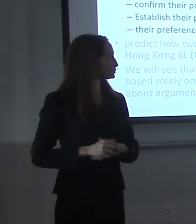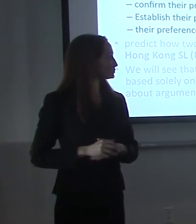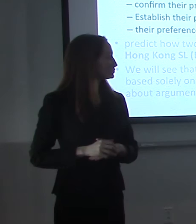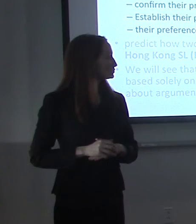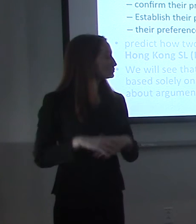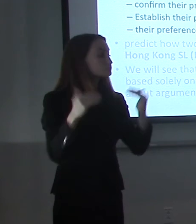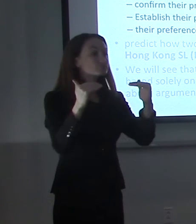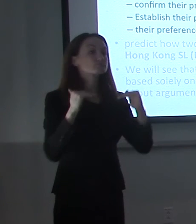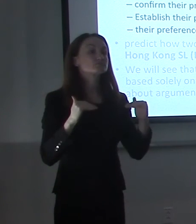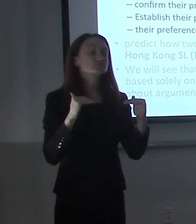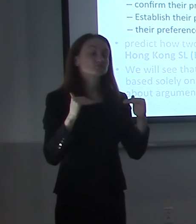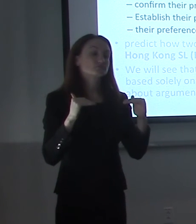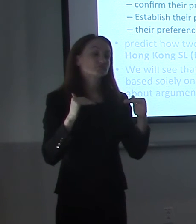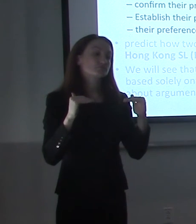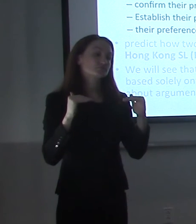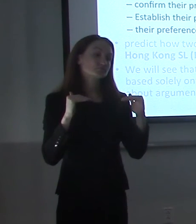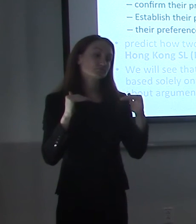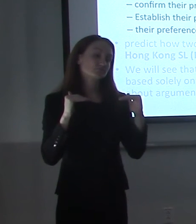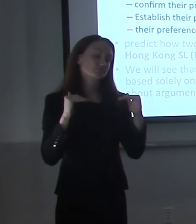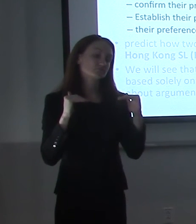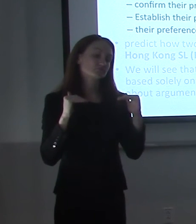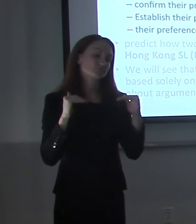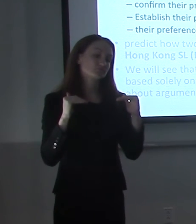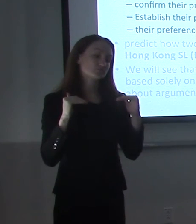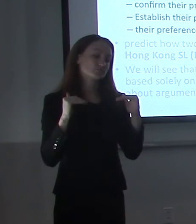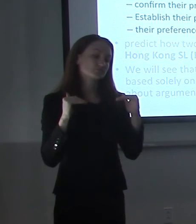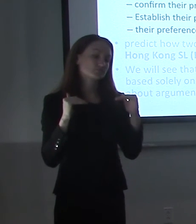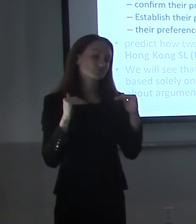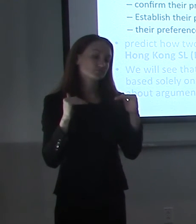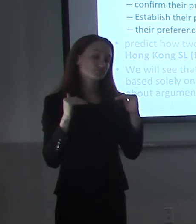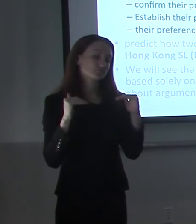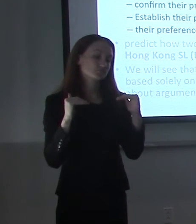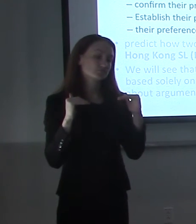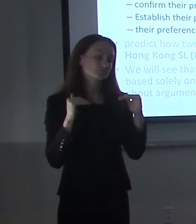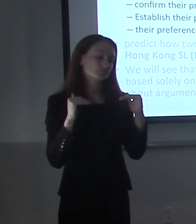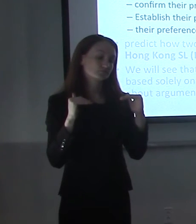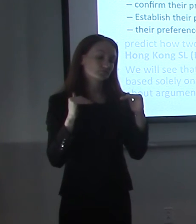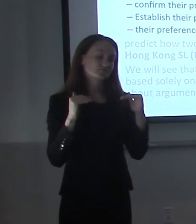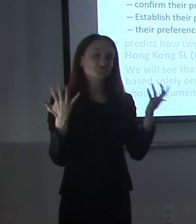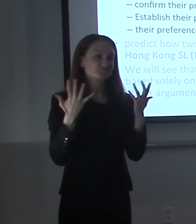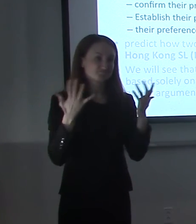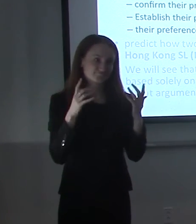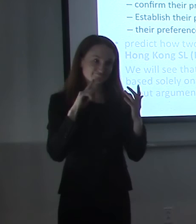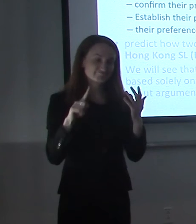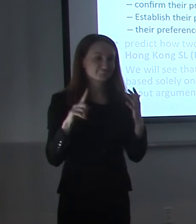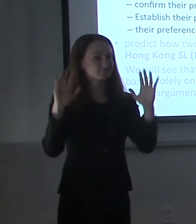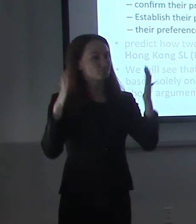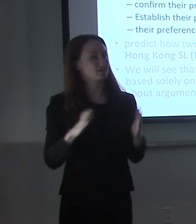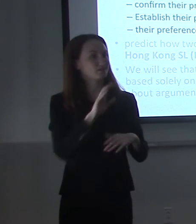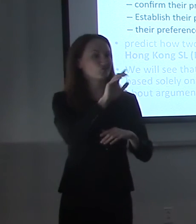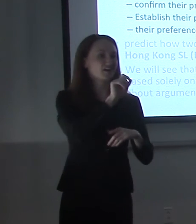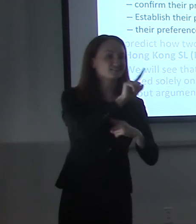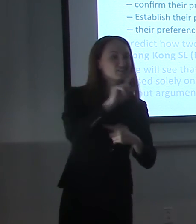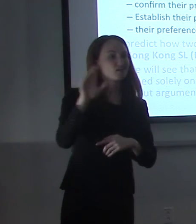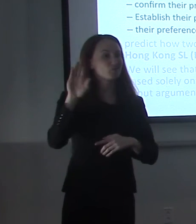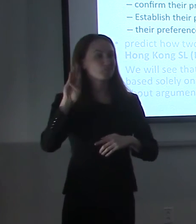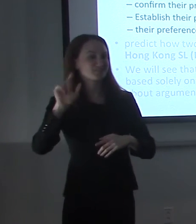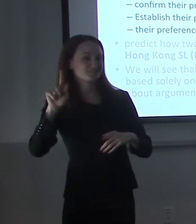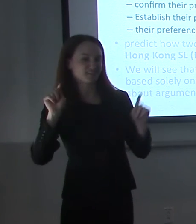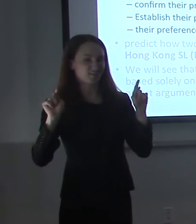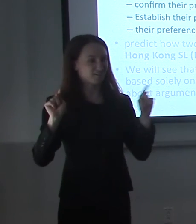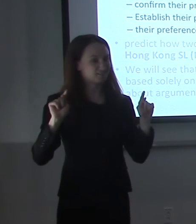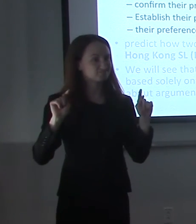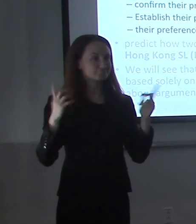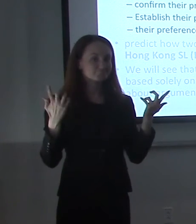So now let's take a look at what happened in ASL and BSL and how they